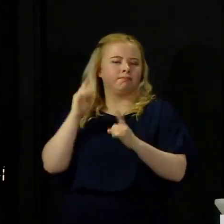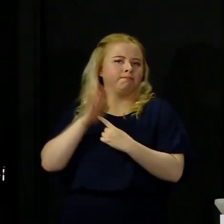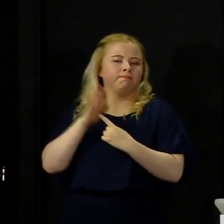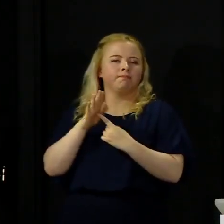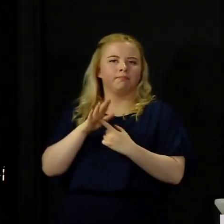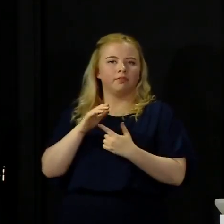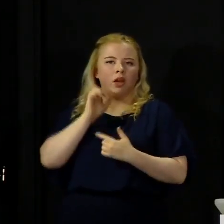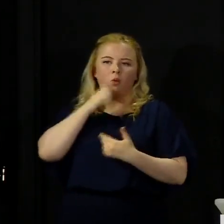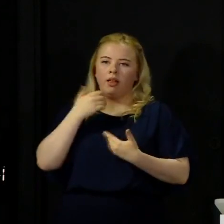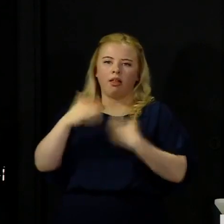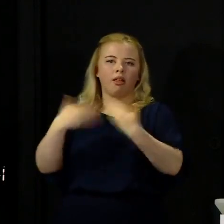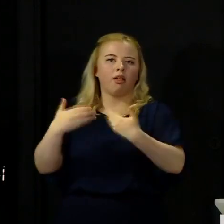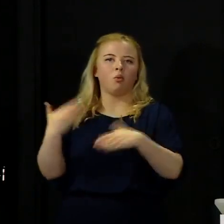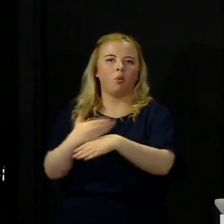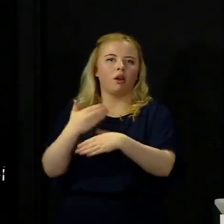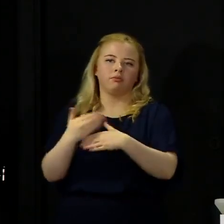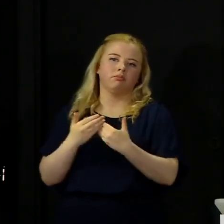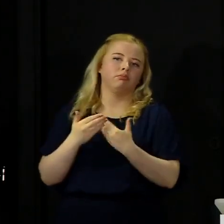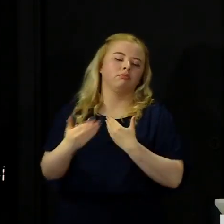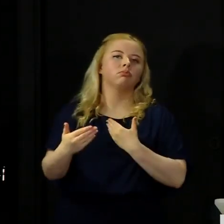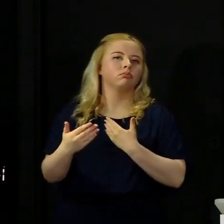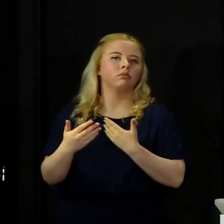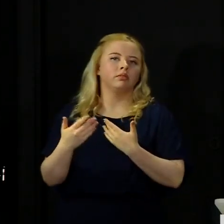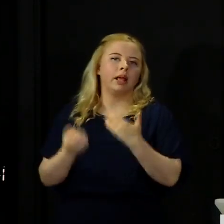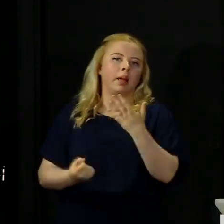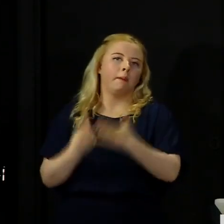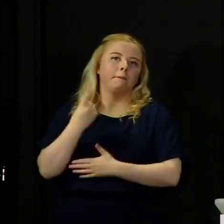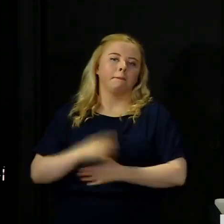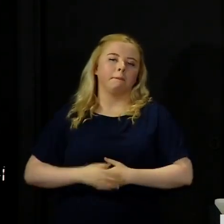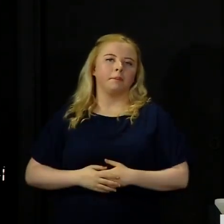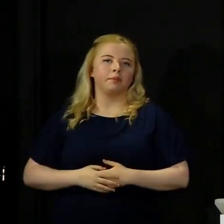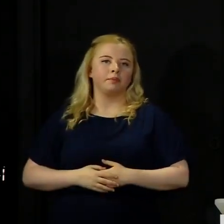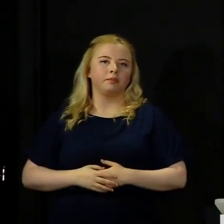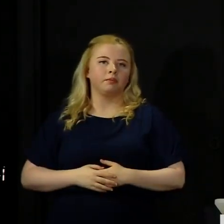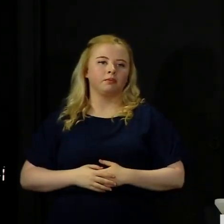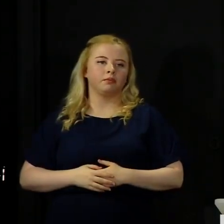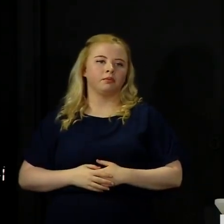over the next few weeks and well in advance of the return to school on the 11th of August.